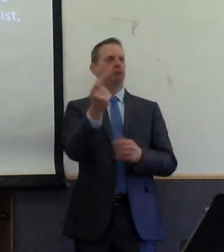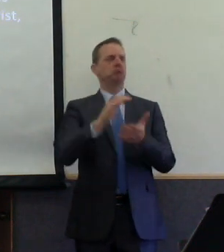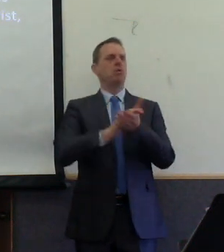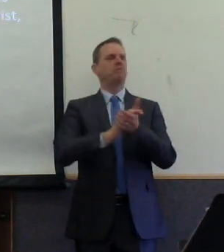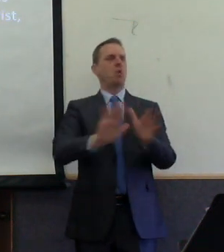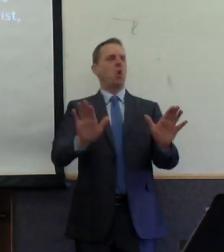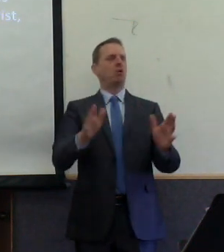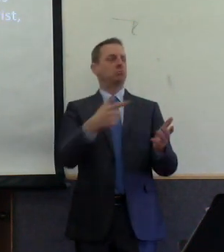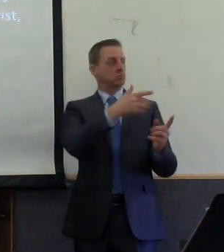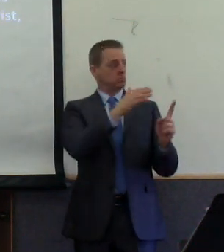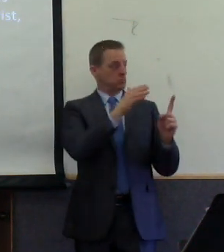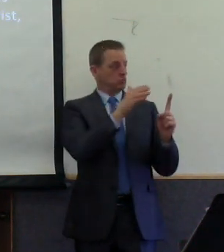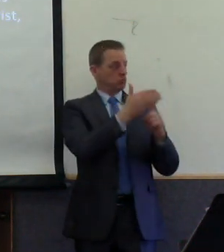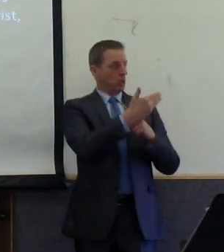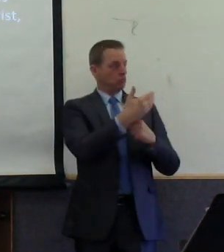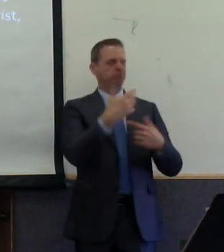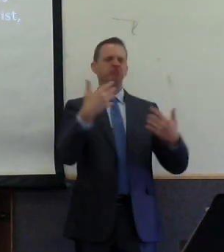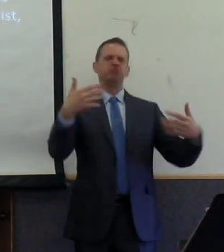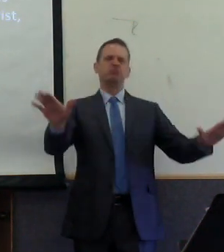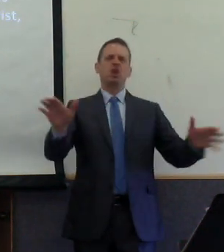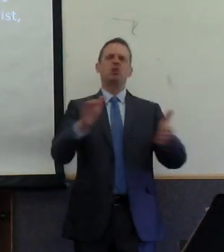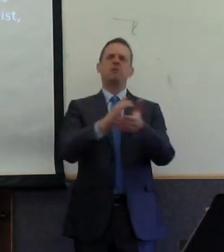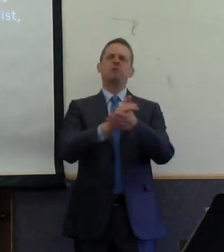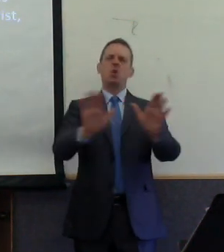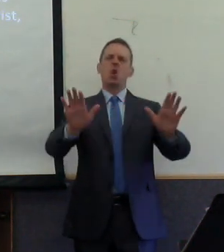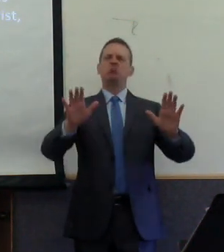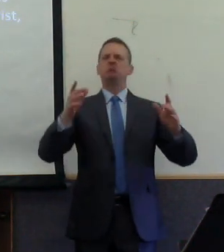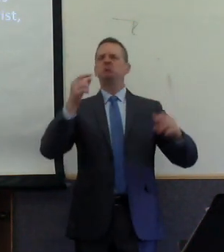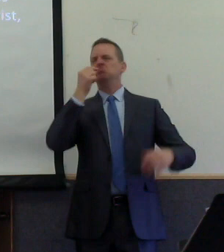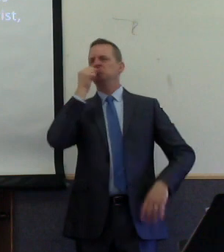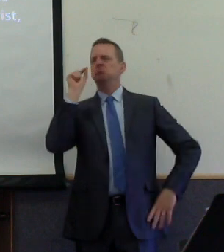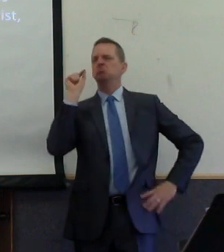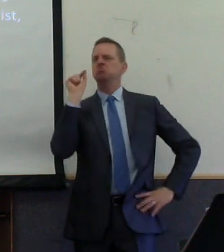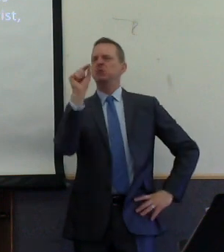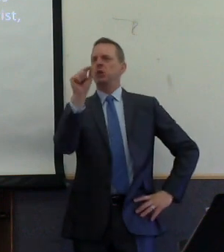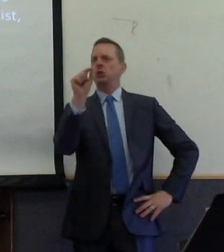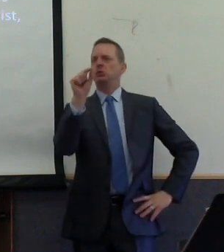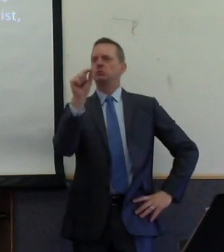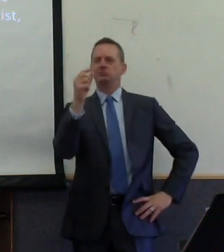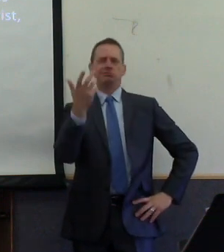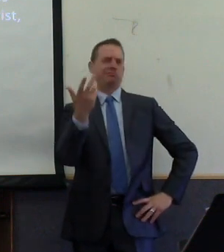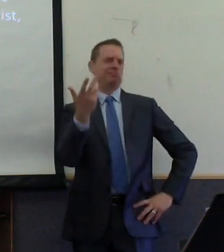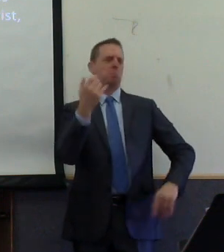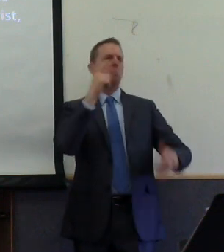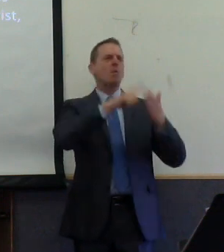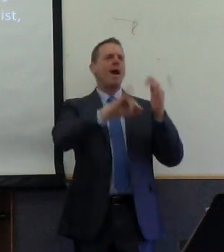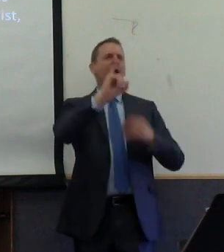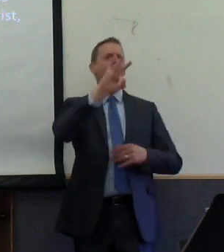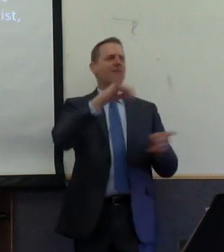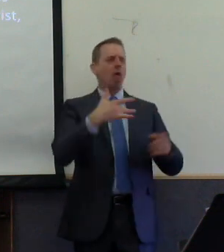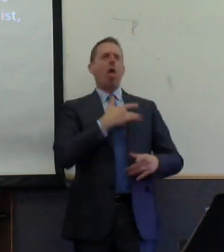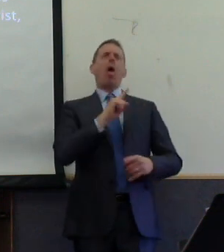different. The American, if you have a failure, that's it, we're done. Divorce. Not so